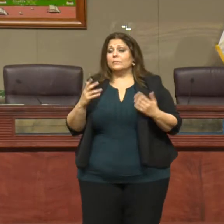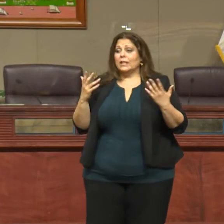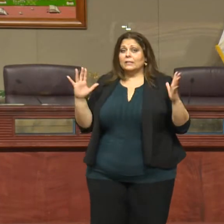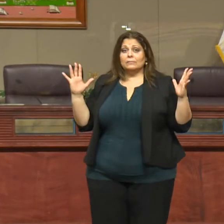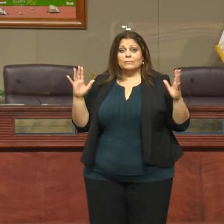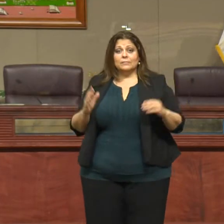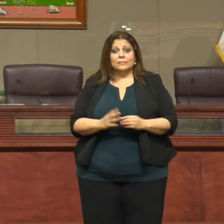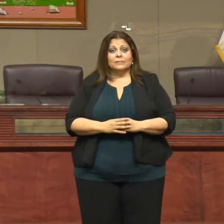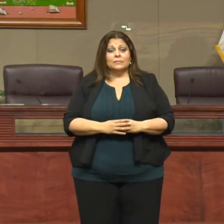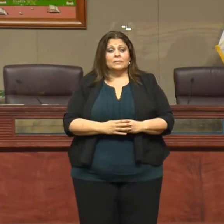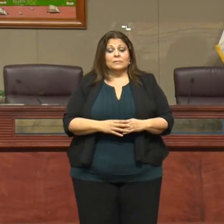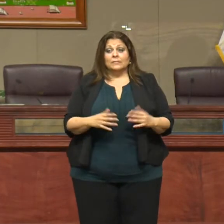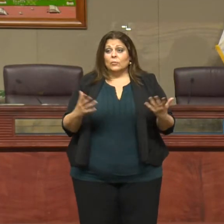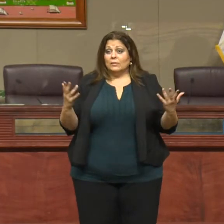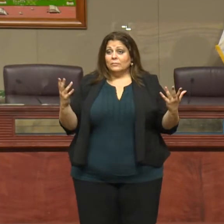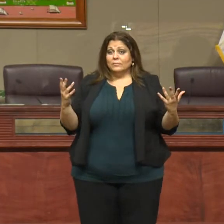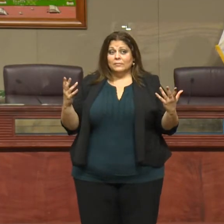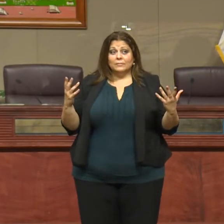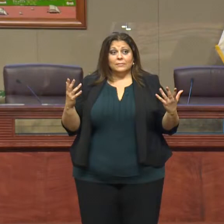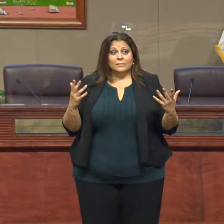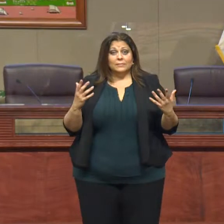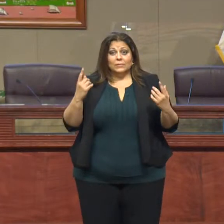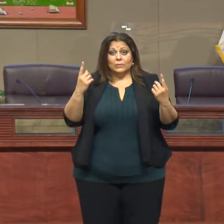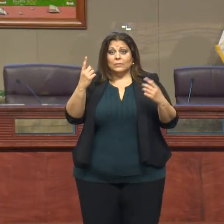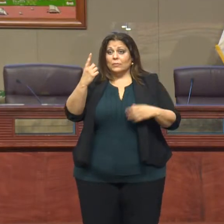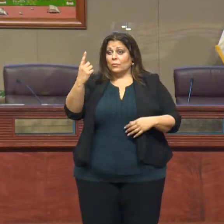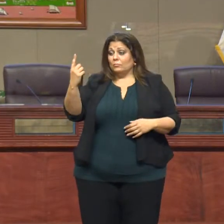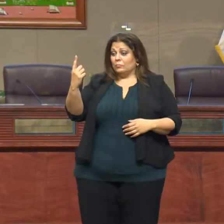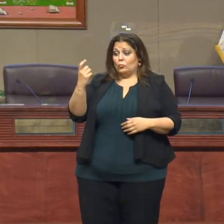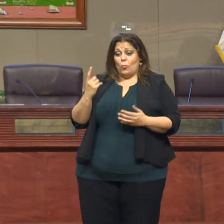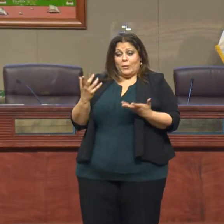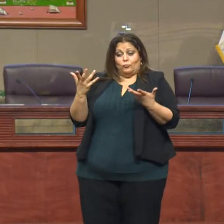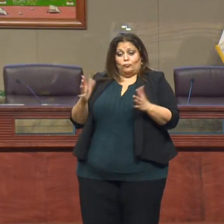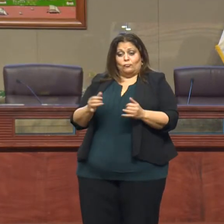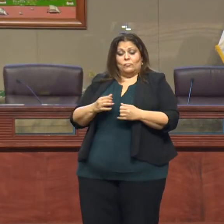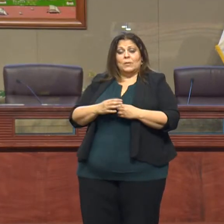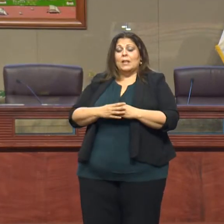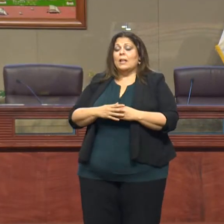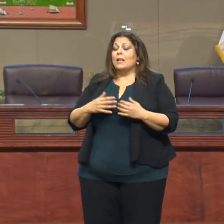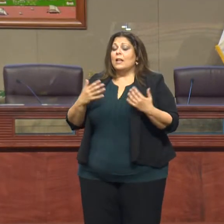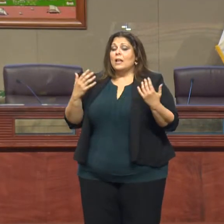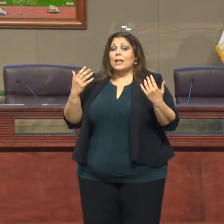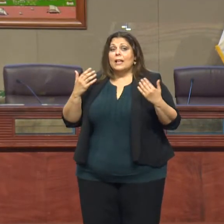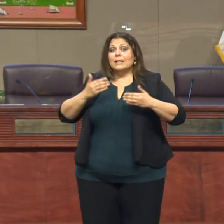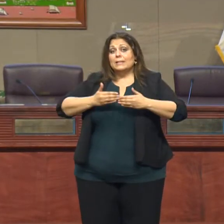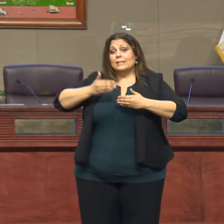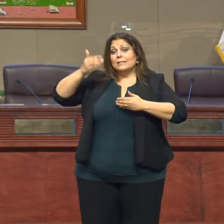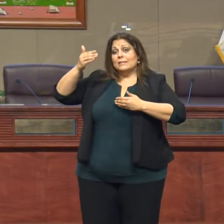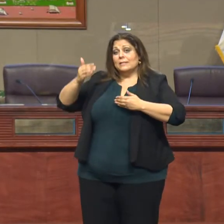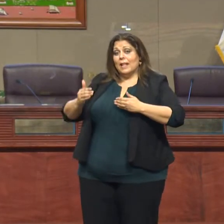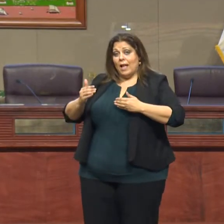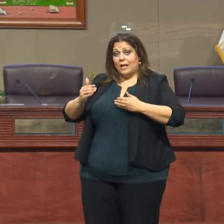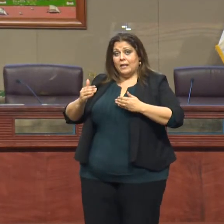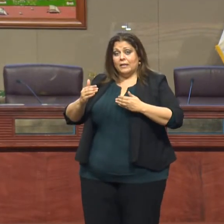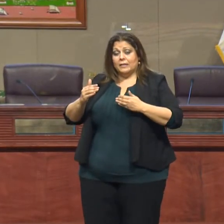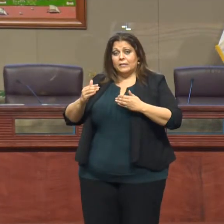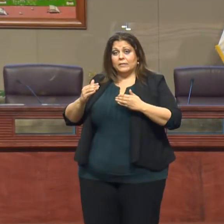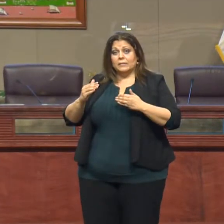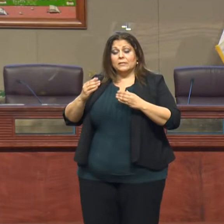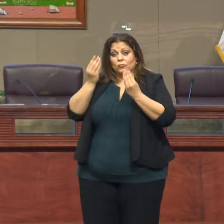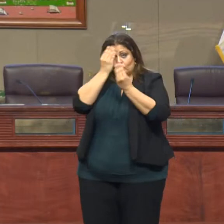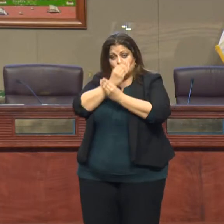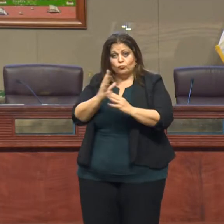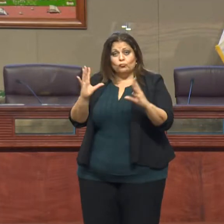All right. Well, if that is the final question for today, the next press briefing will be on this